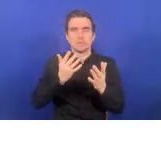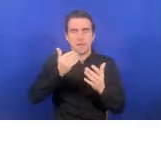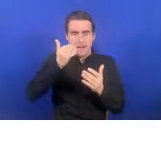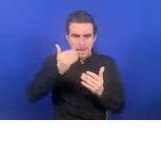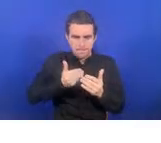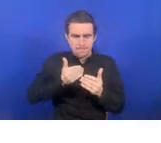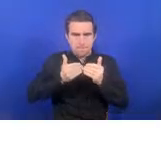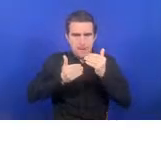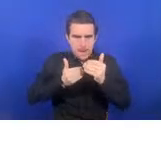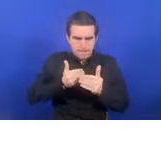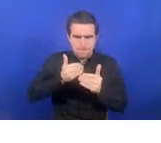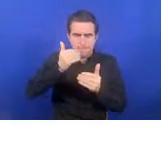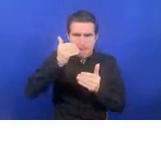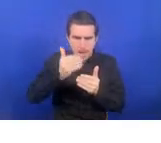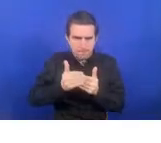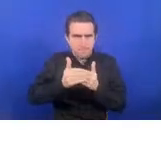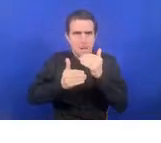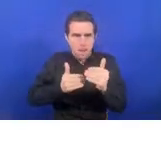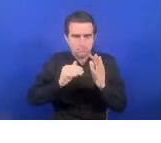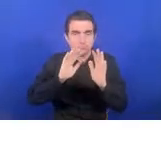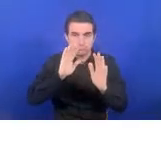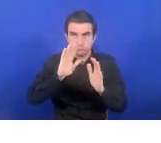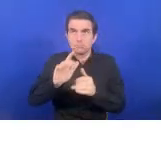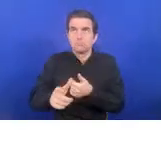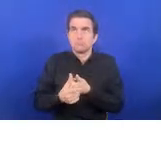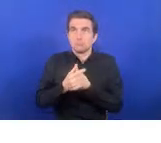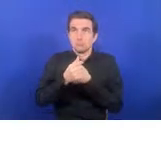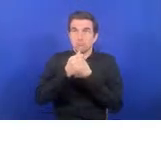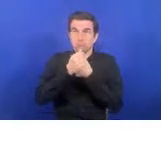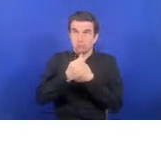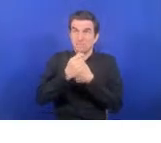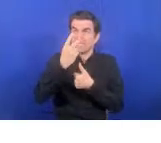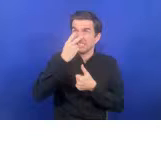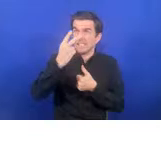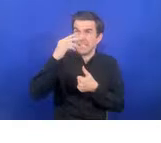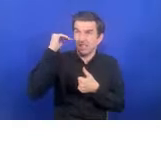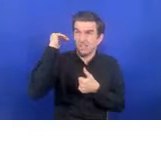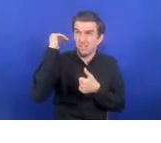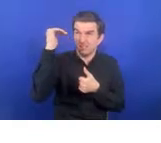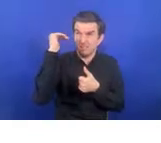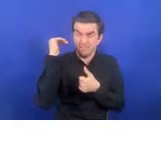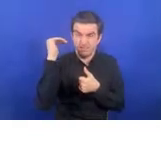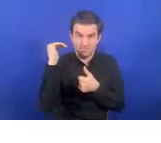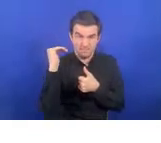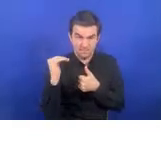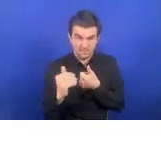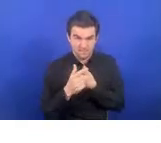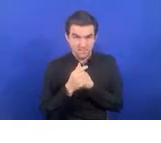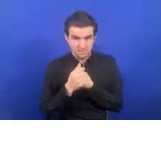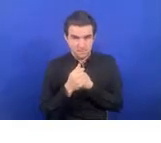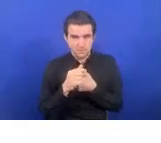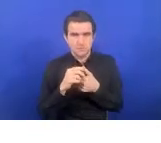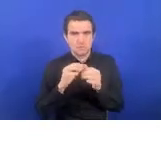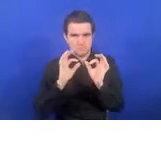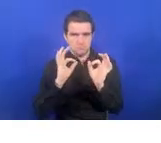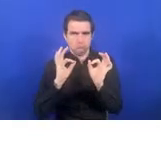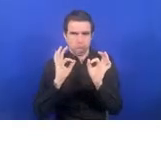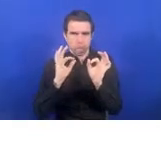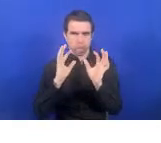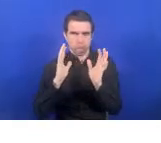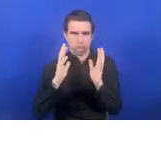colleague from Brazil is going to talk to us a little bit about what Brazil has done in terms